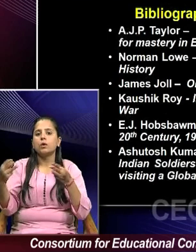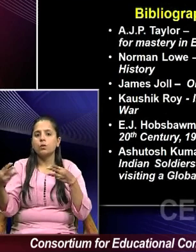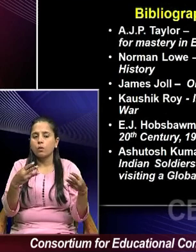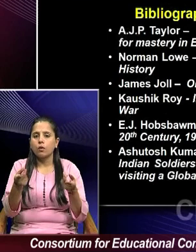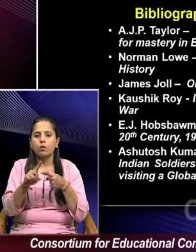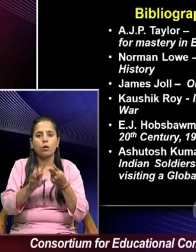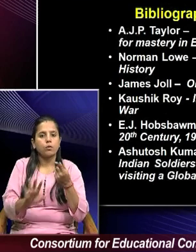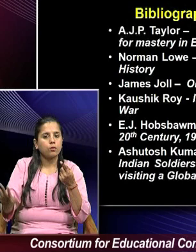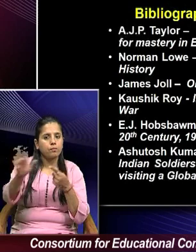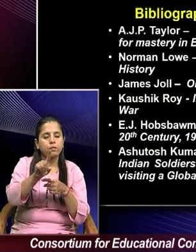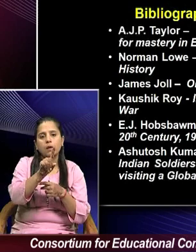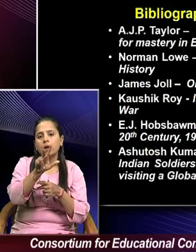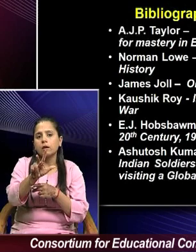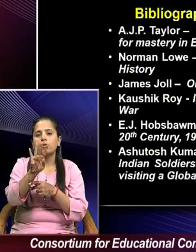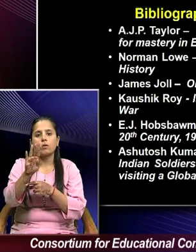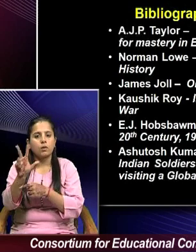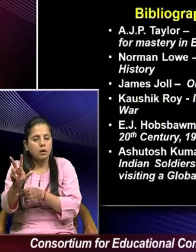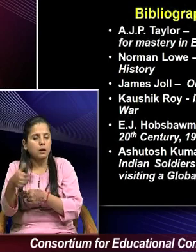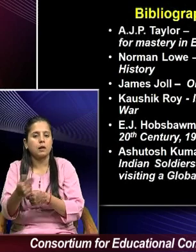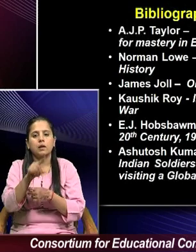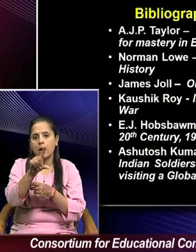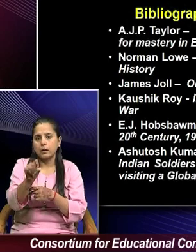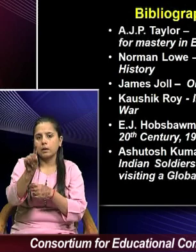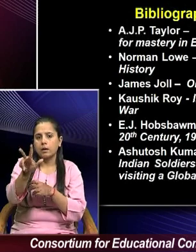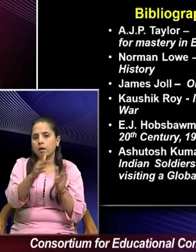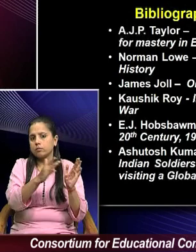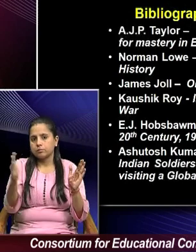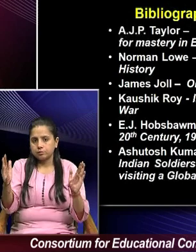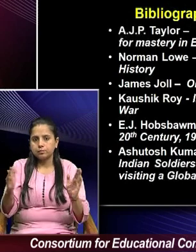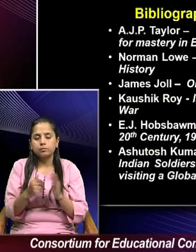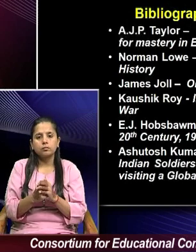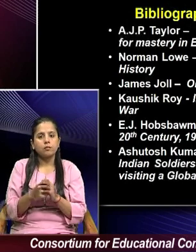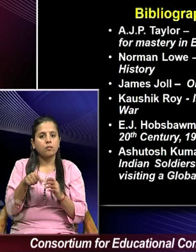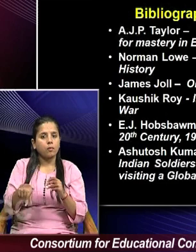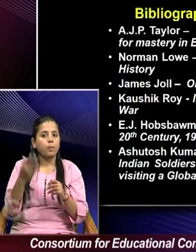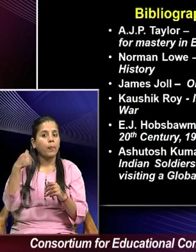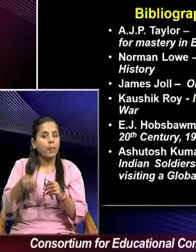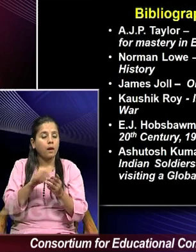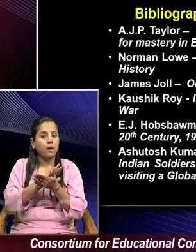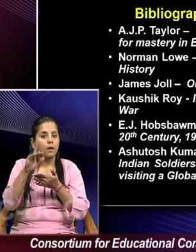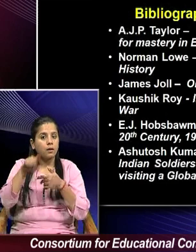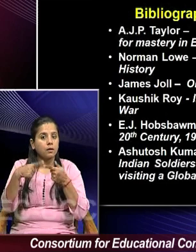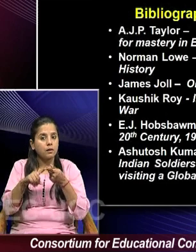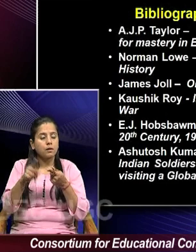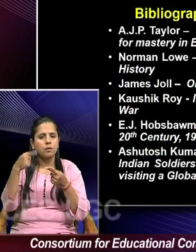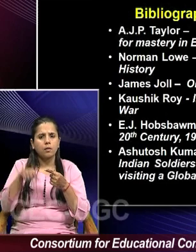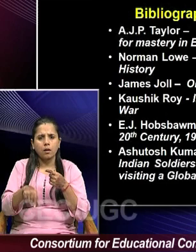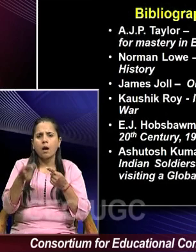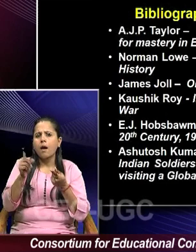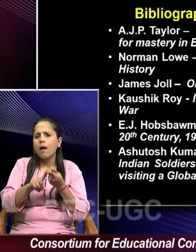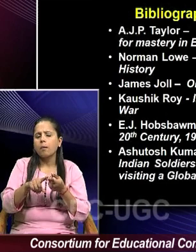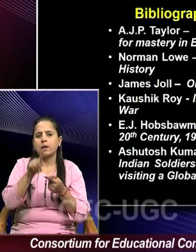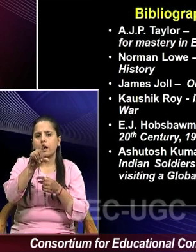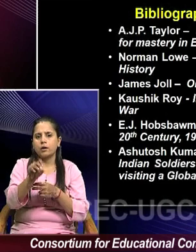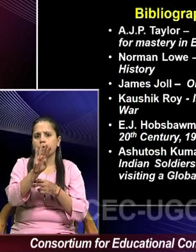from 1848 to 1918, and E.J. Hobsbawm, Age of Extreme, Short 20th Century